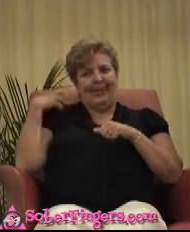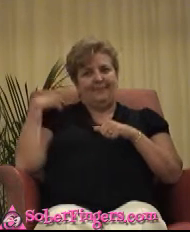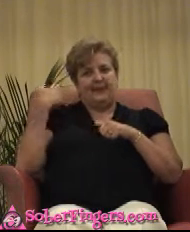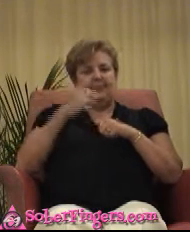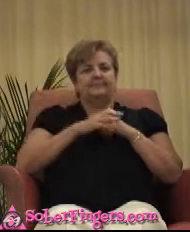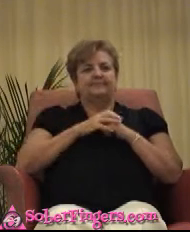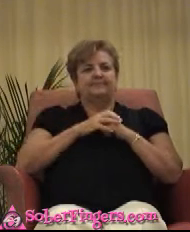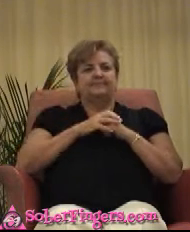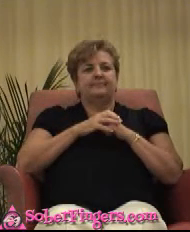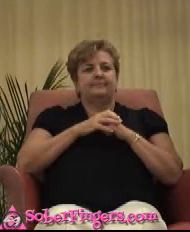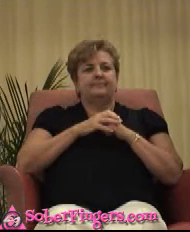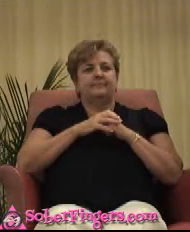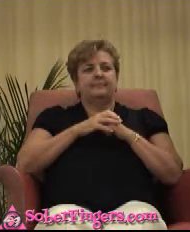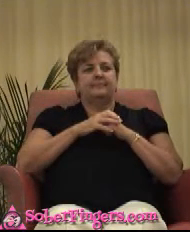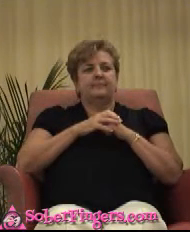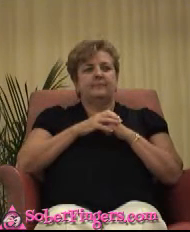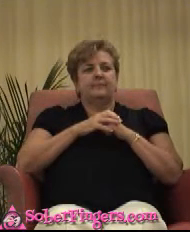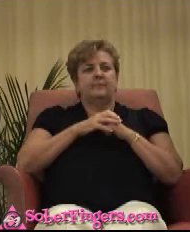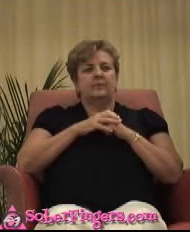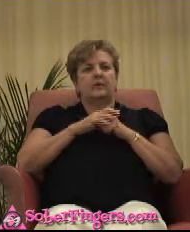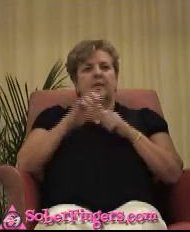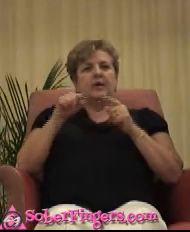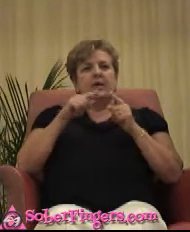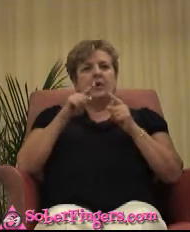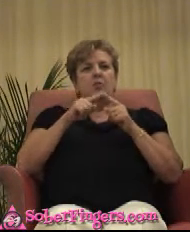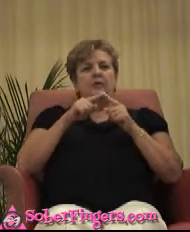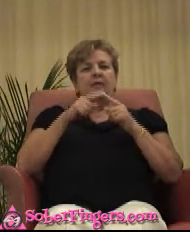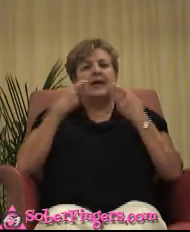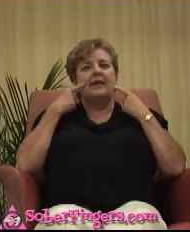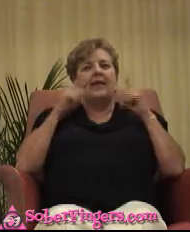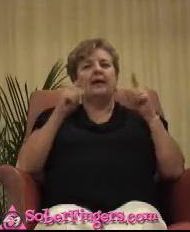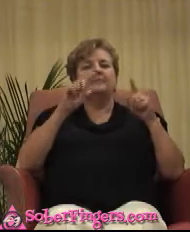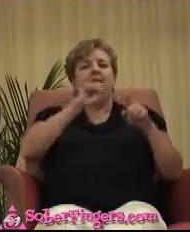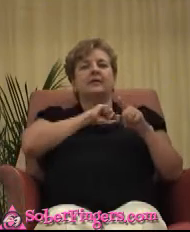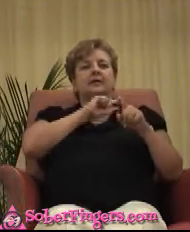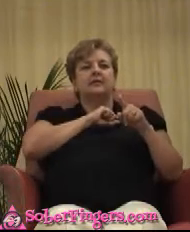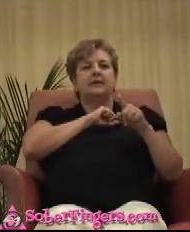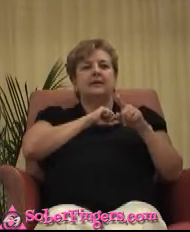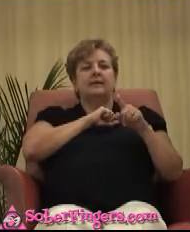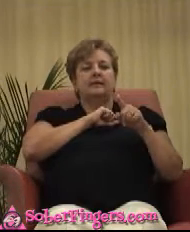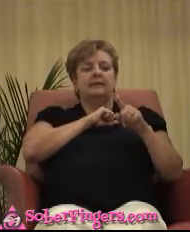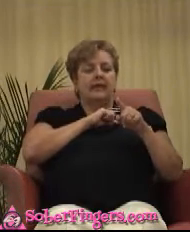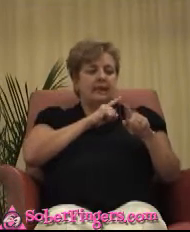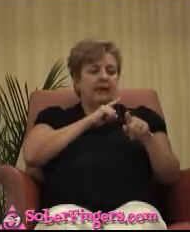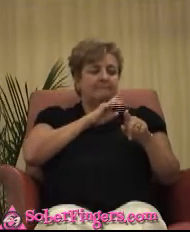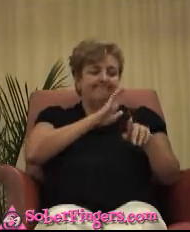saw him stiffen when they announced the verdict of guilty. I just reached over and I patted him and said, "It's okay. It's all right."